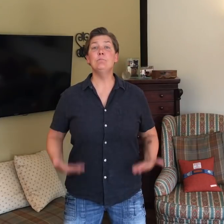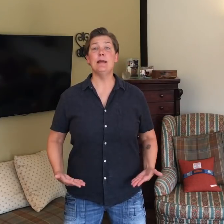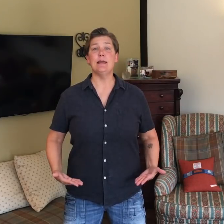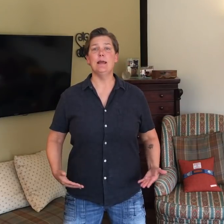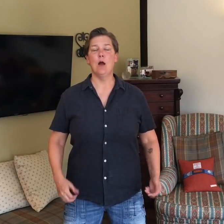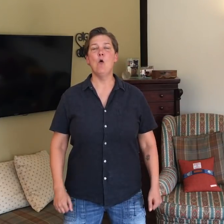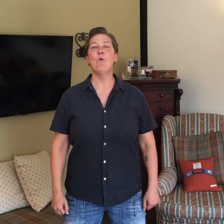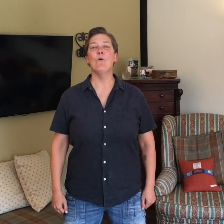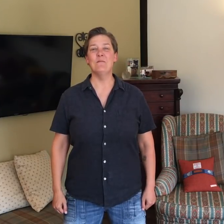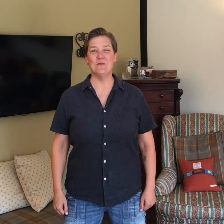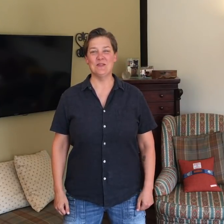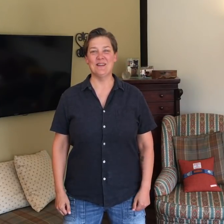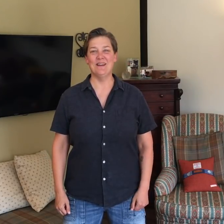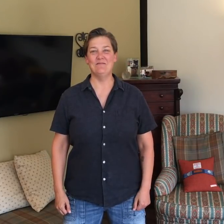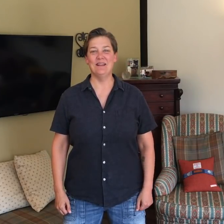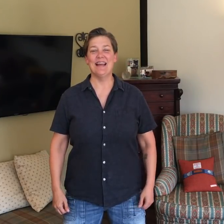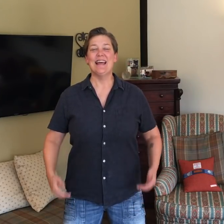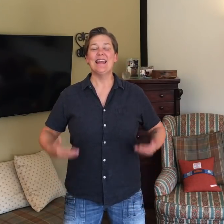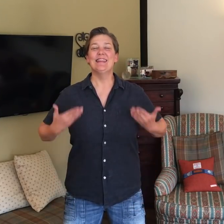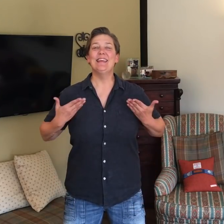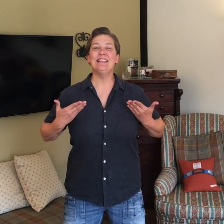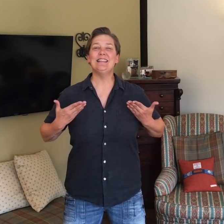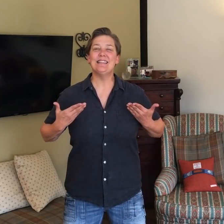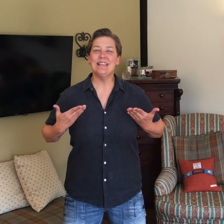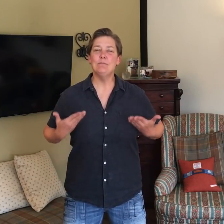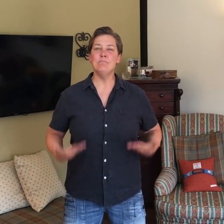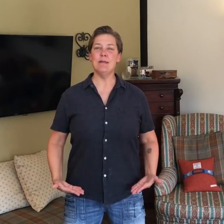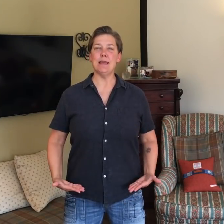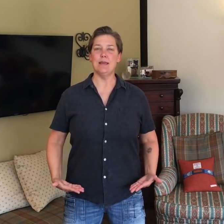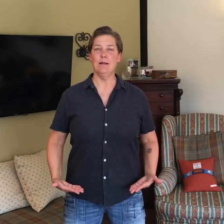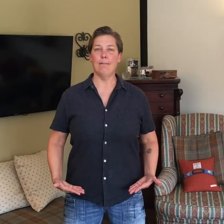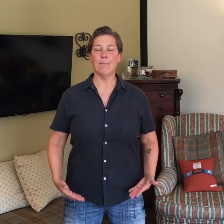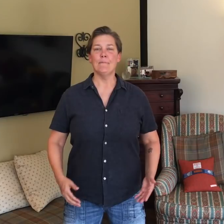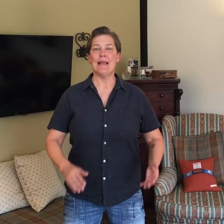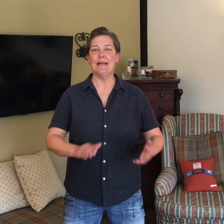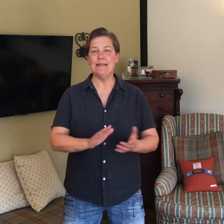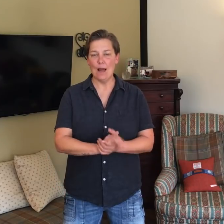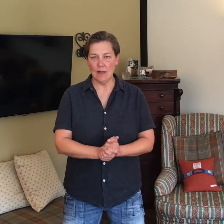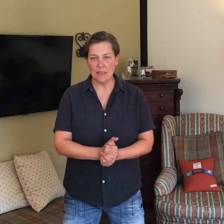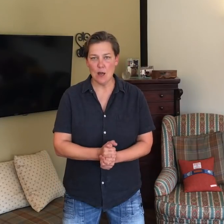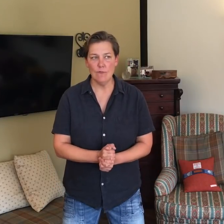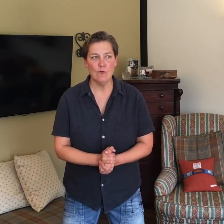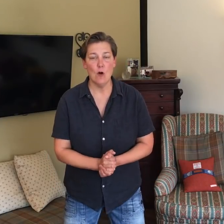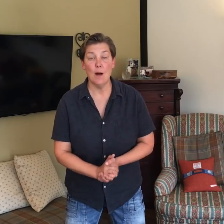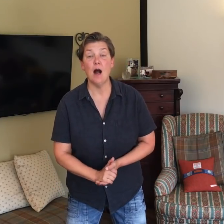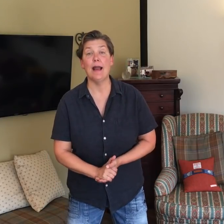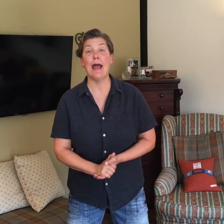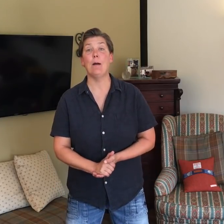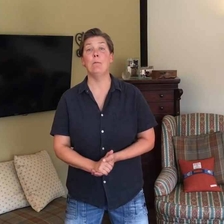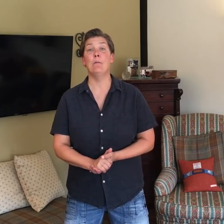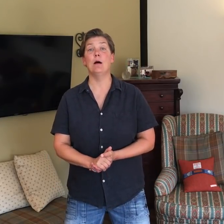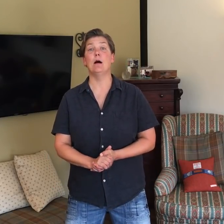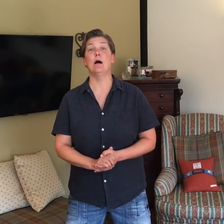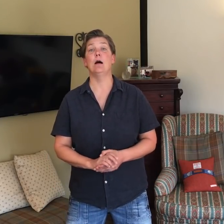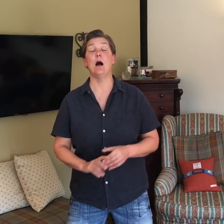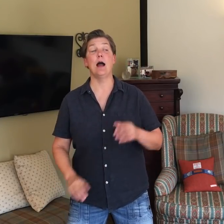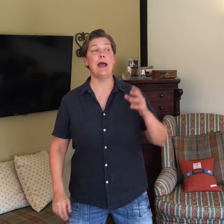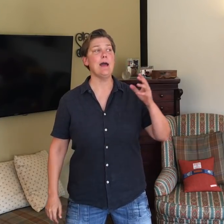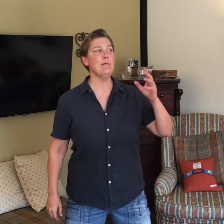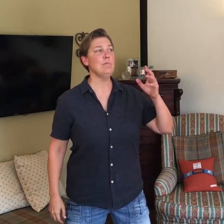me. One more time. This is me. And now let's go from I am